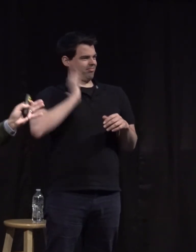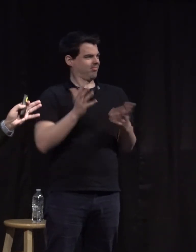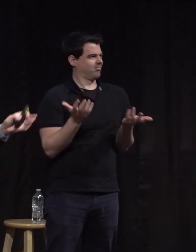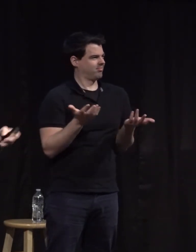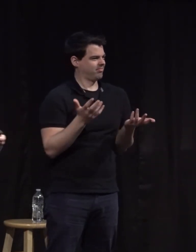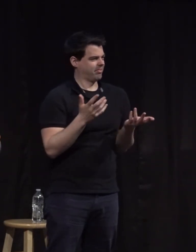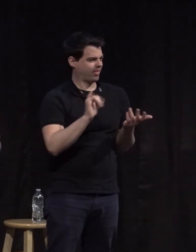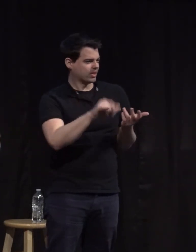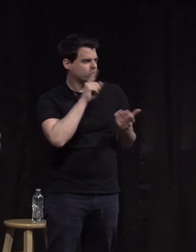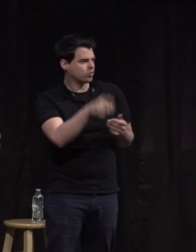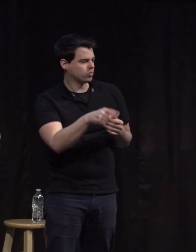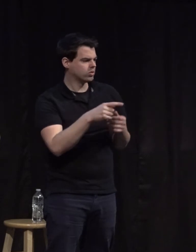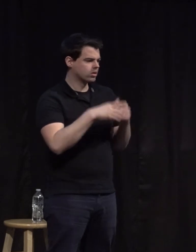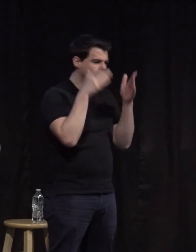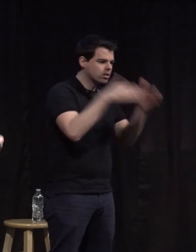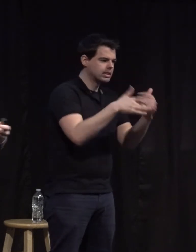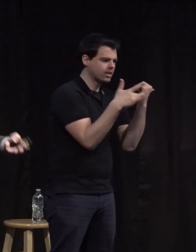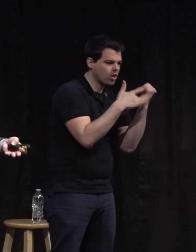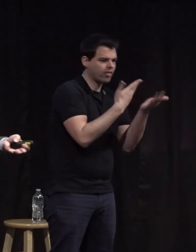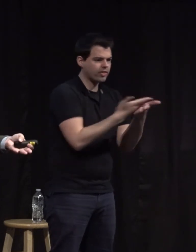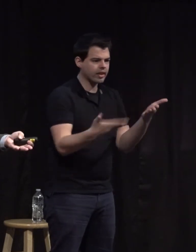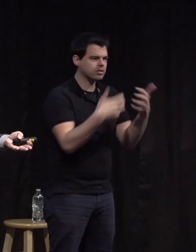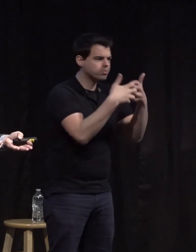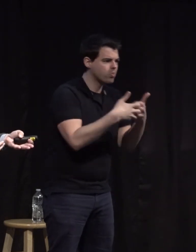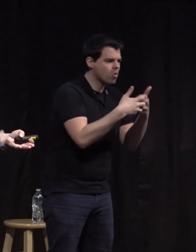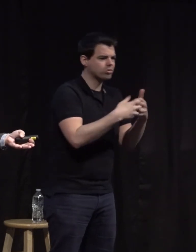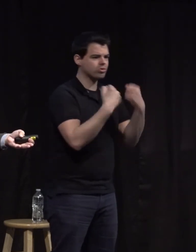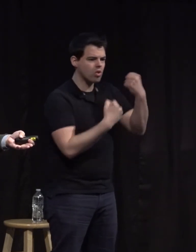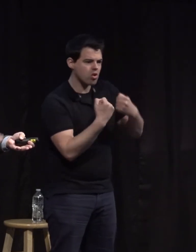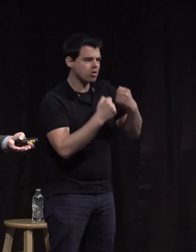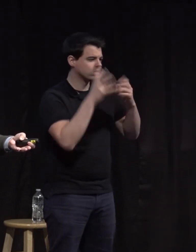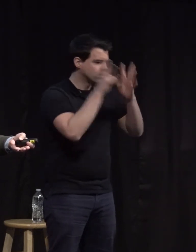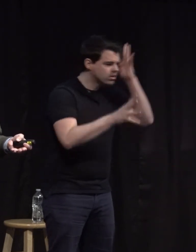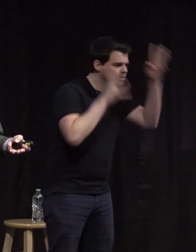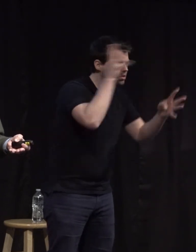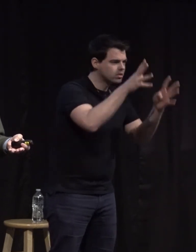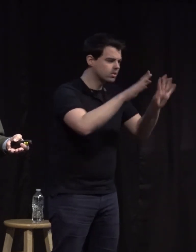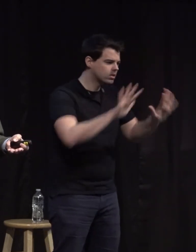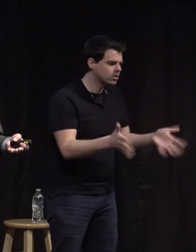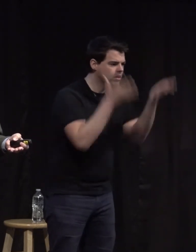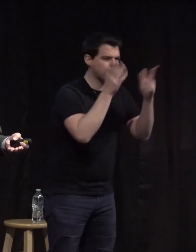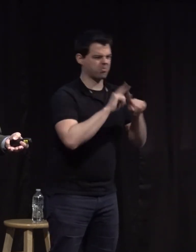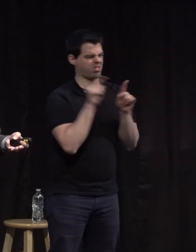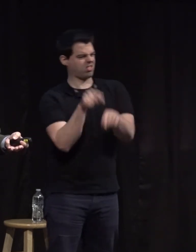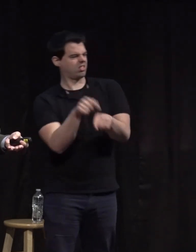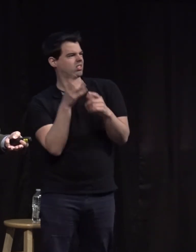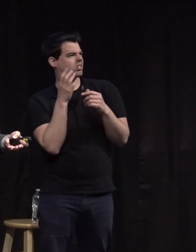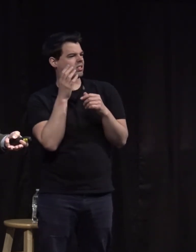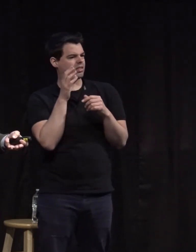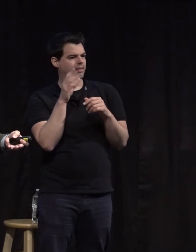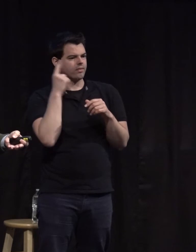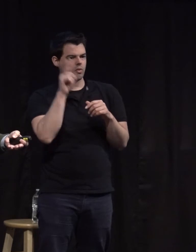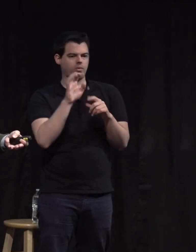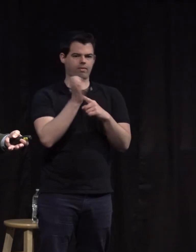a few different companies' takes on what a next generation home septic system is.